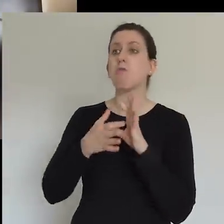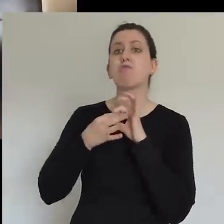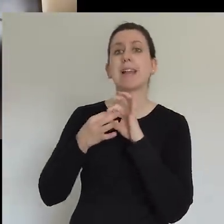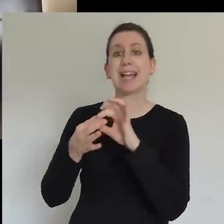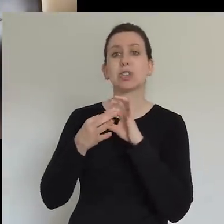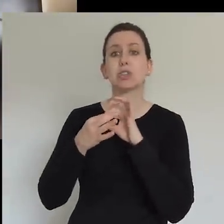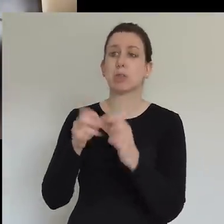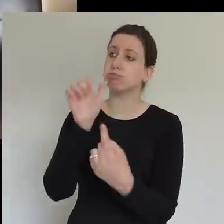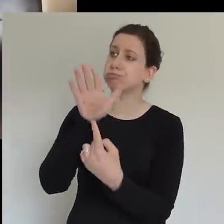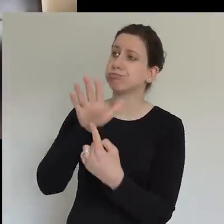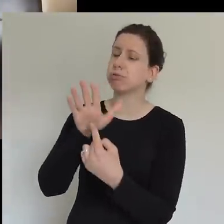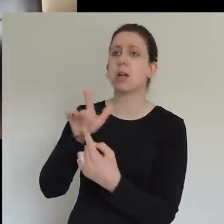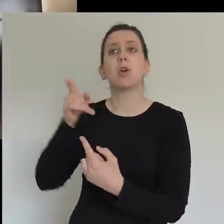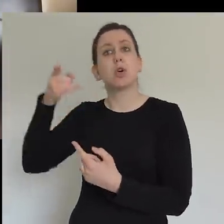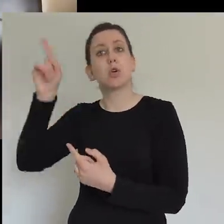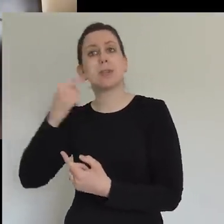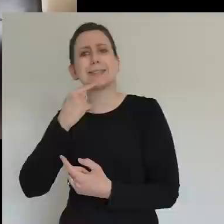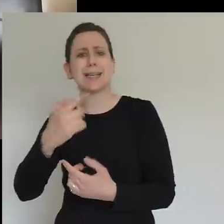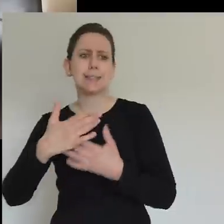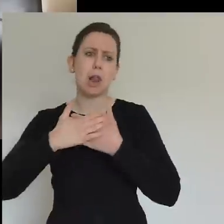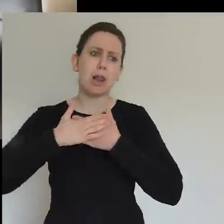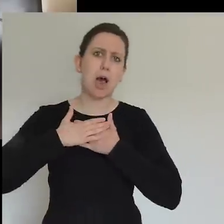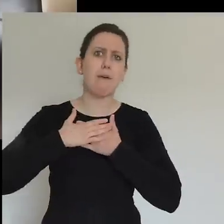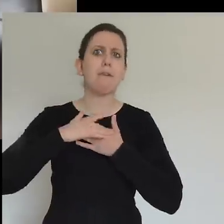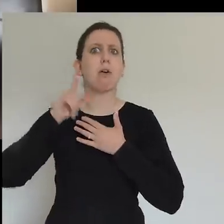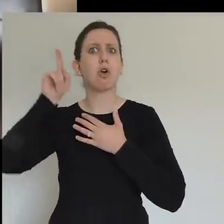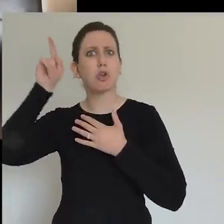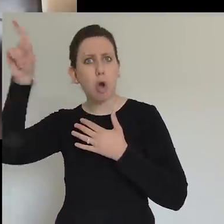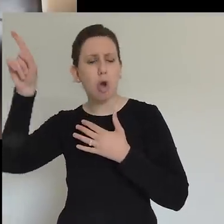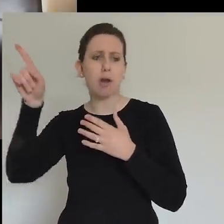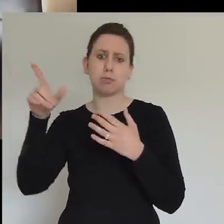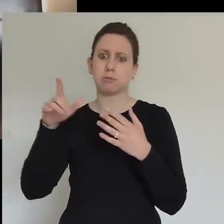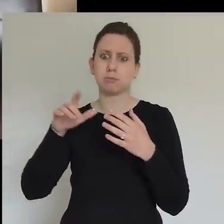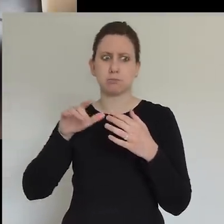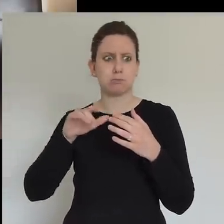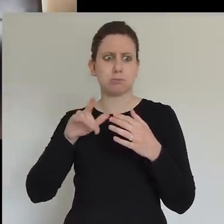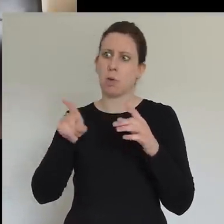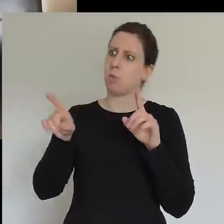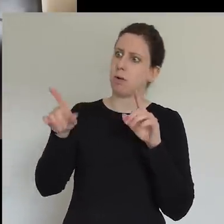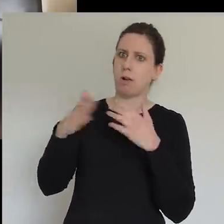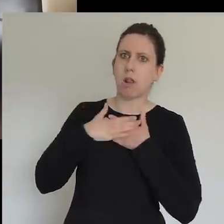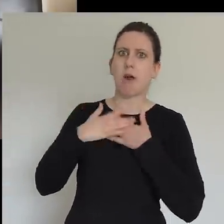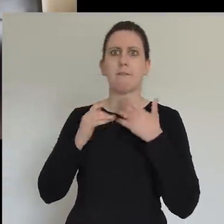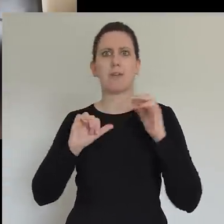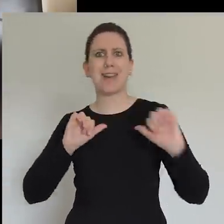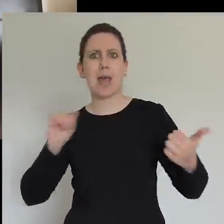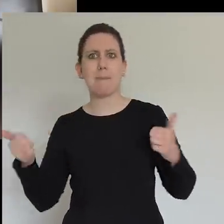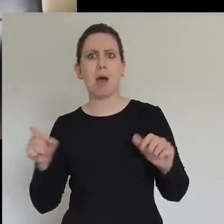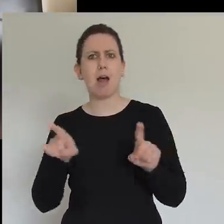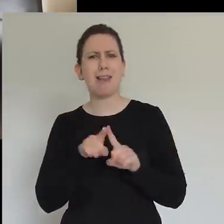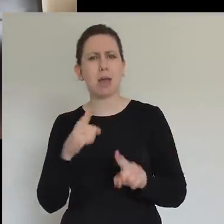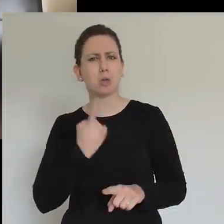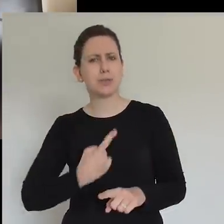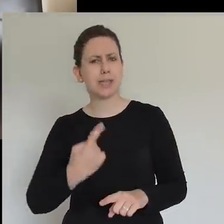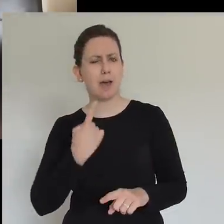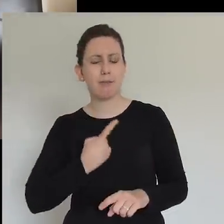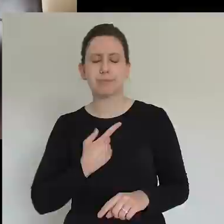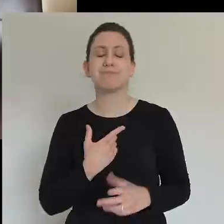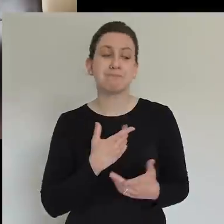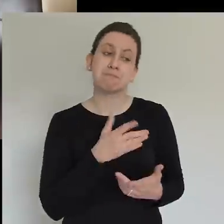And I think that we're seeing something beautiful worked out in that way. Yeah, and we're starting to realise what really matters. You know, people are concerned for the